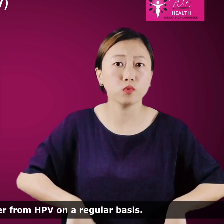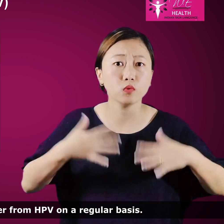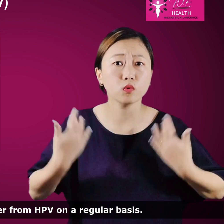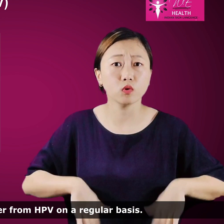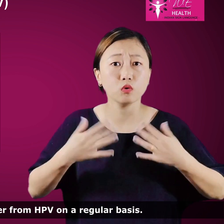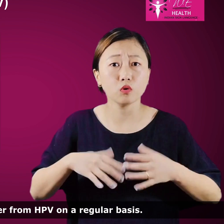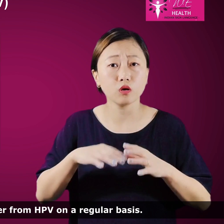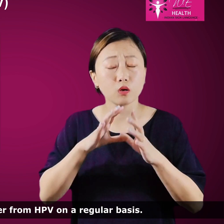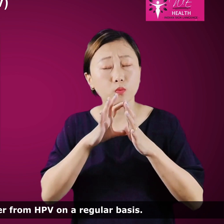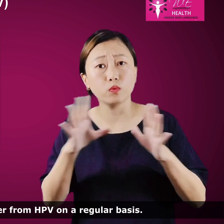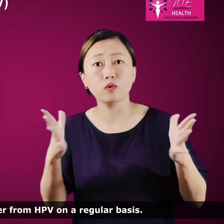4th,